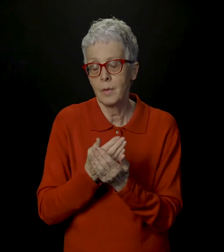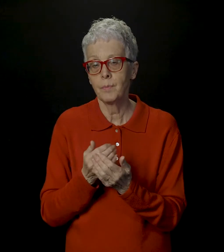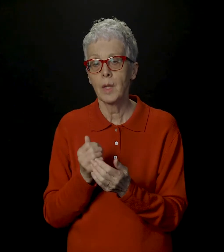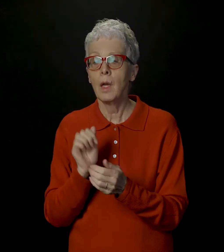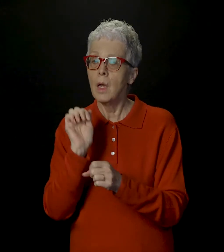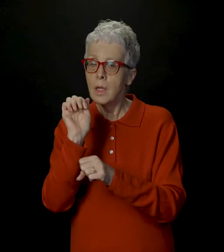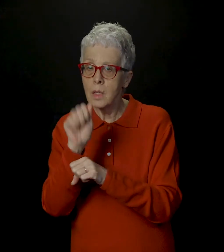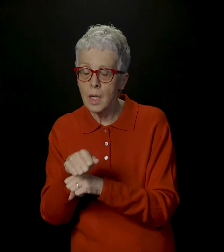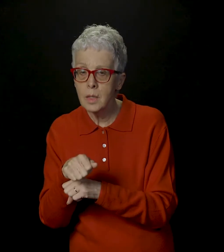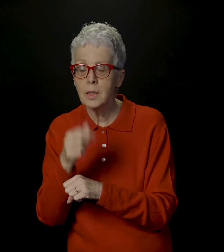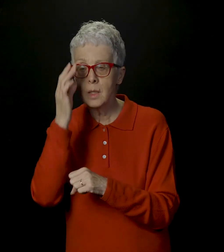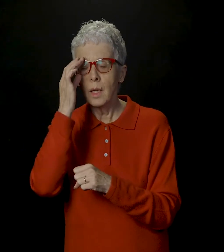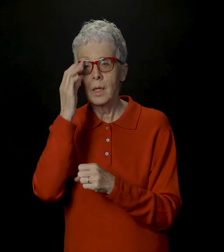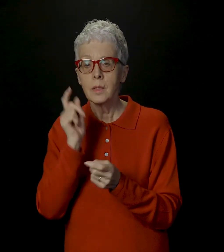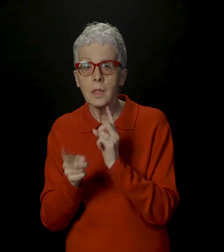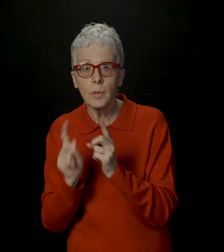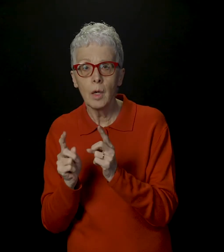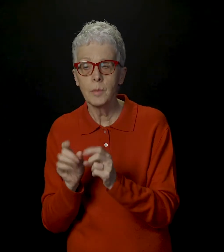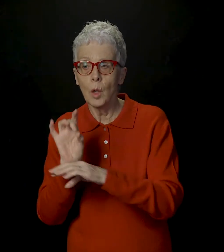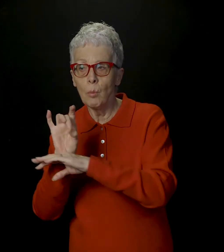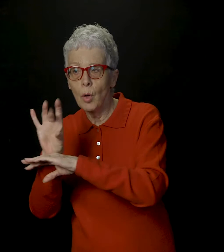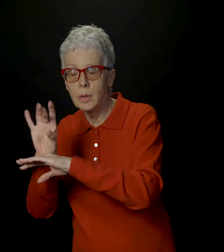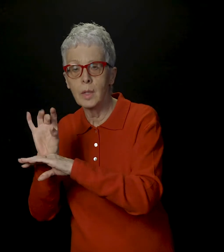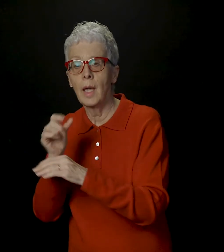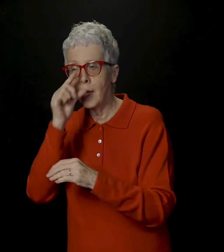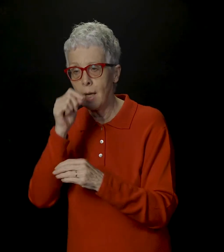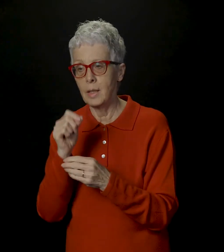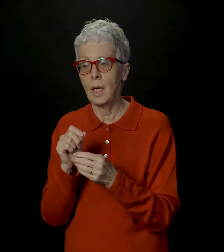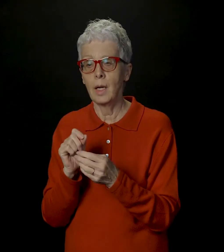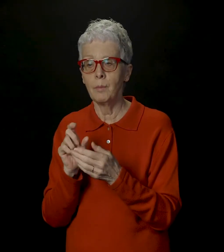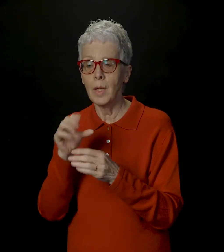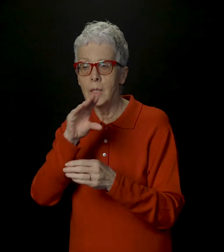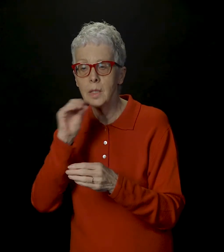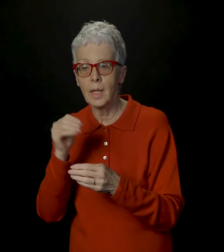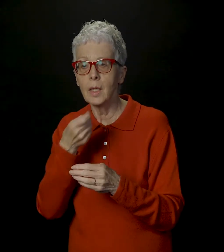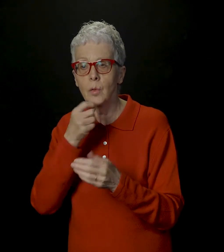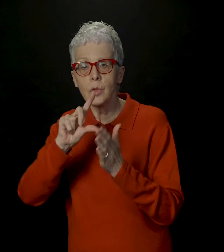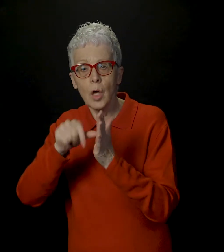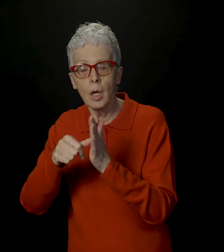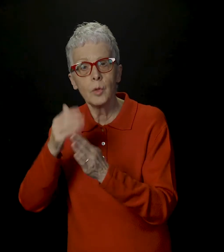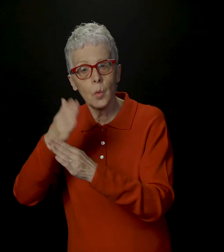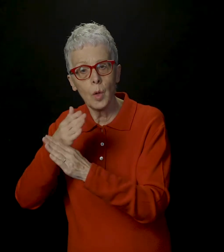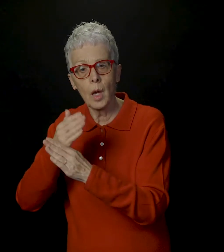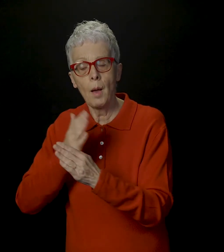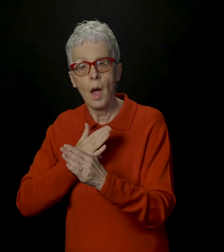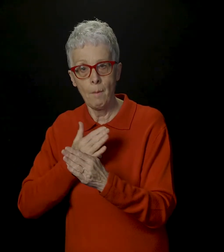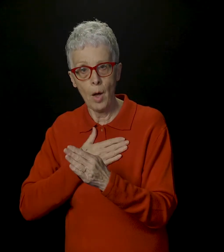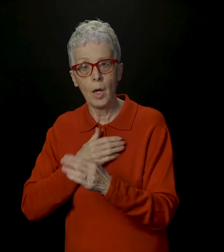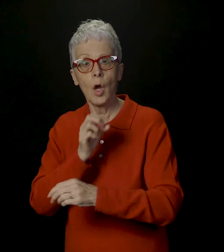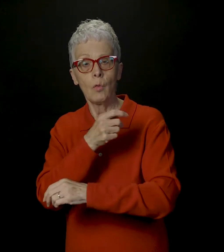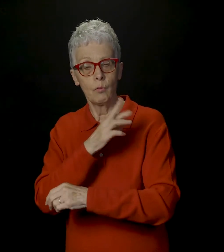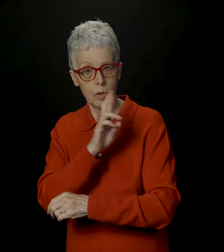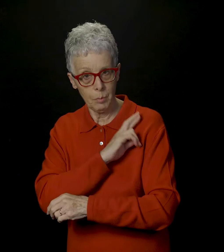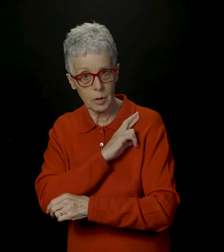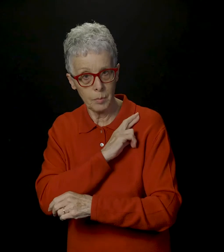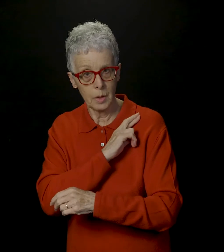while yes It can take a while To get things going It's really been Very well written And very compliant So my role is to make sure That